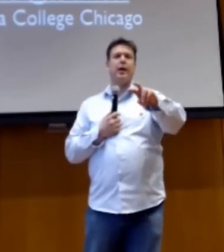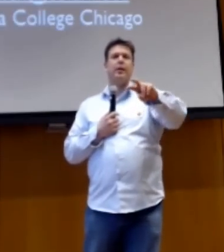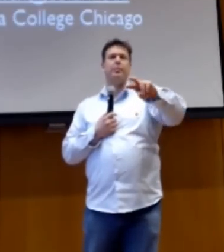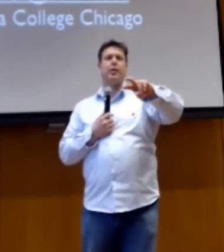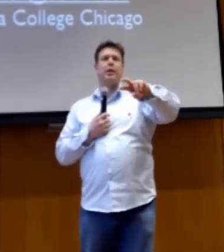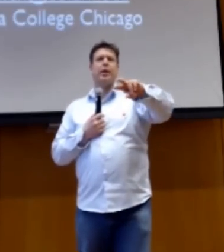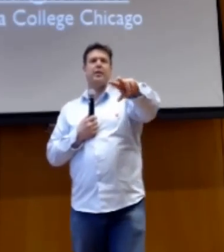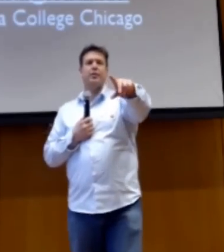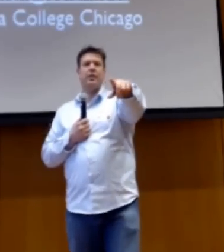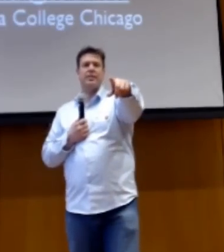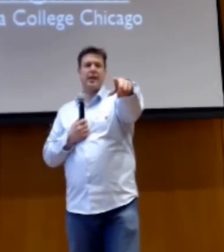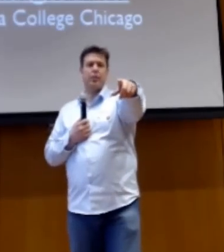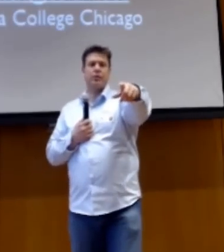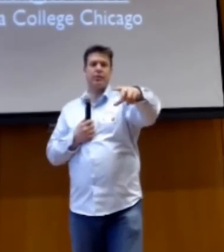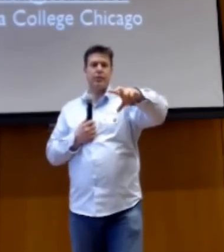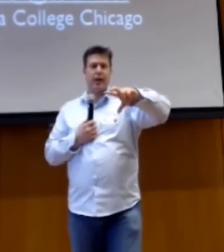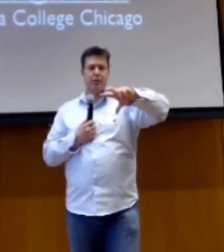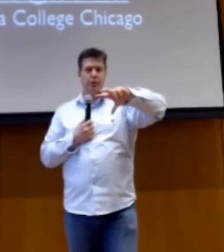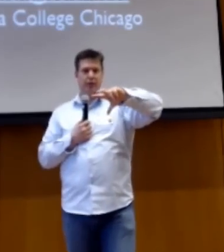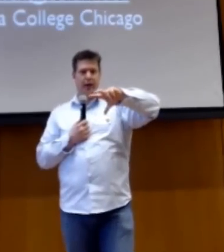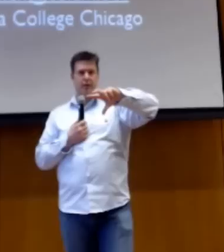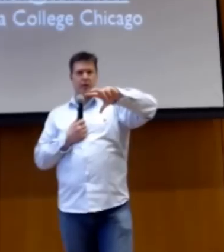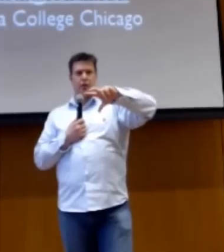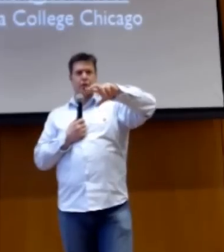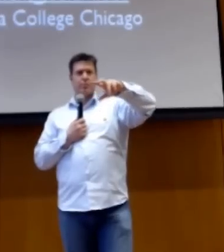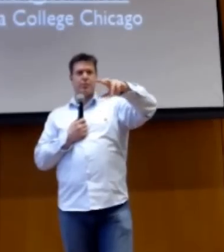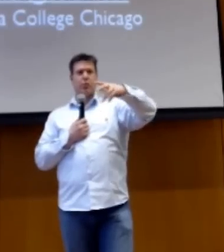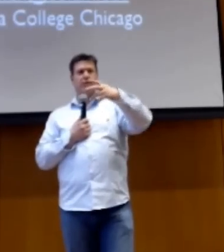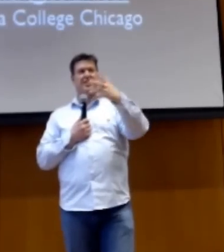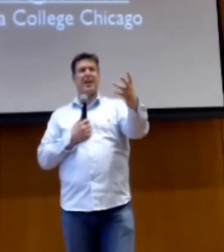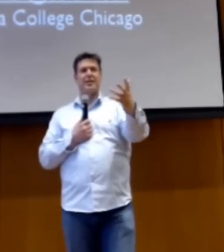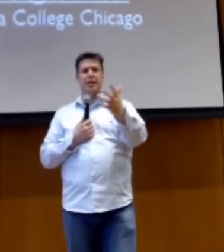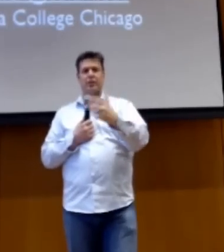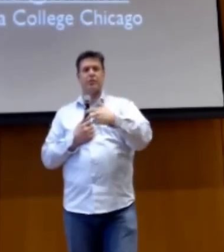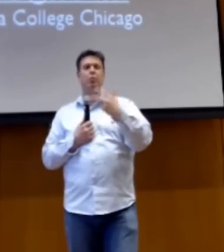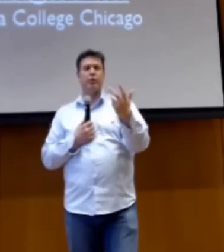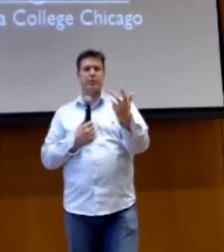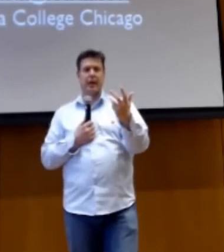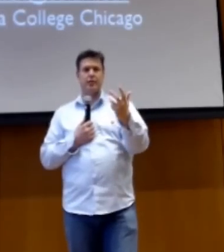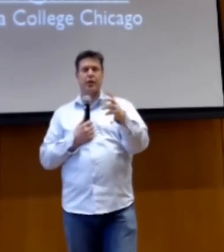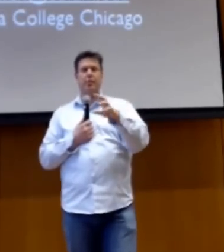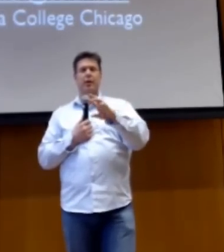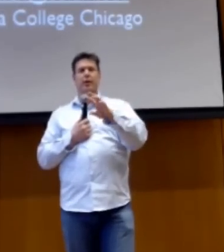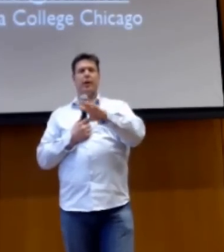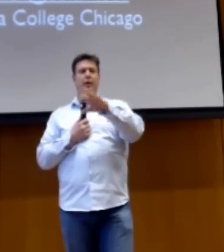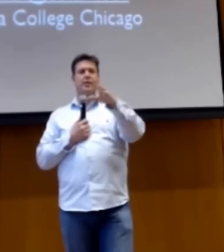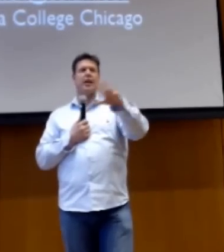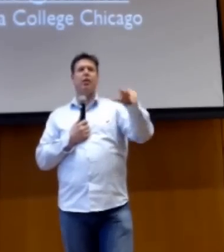handshapes or the signs actually, because they're more than just a handshape. They contain all